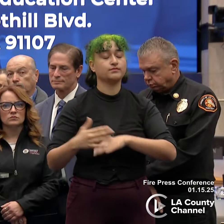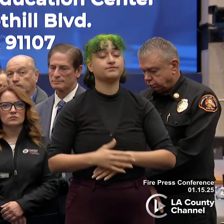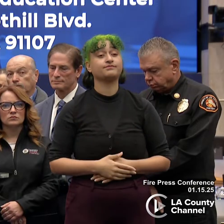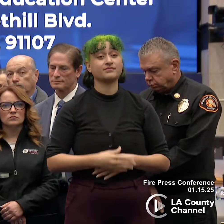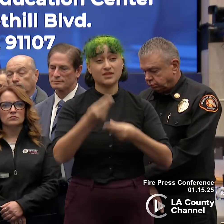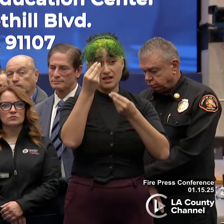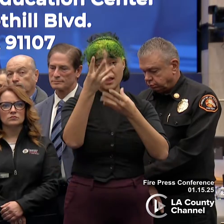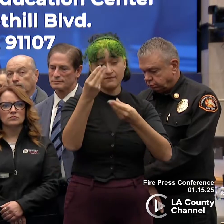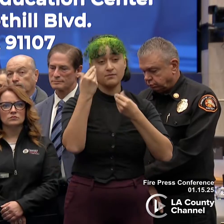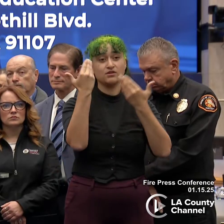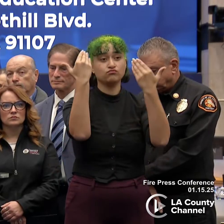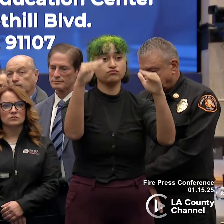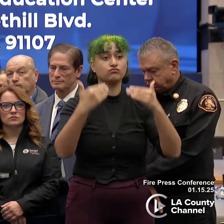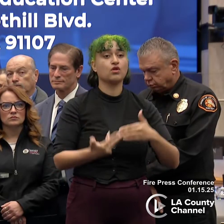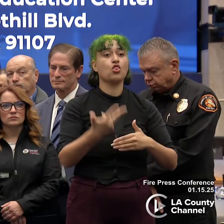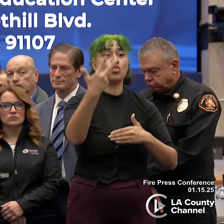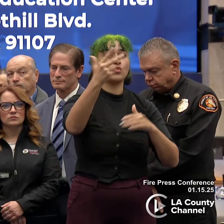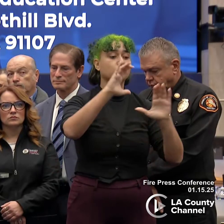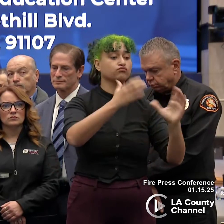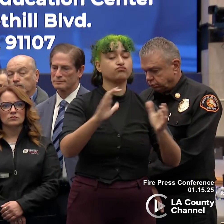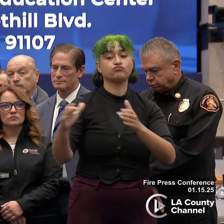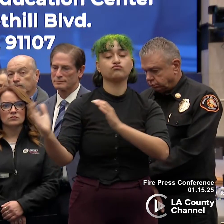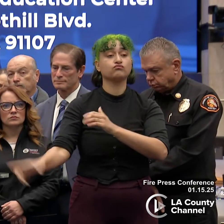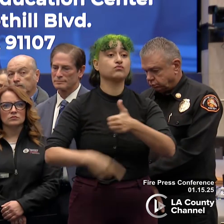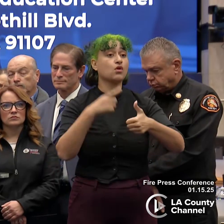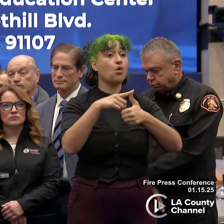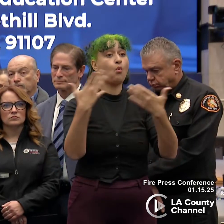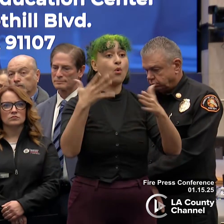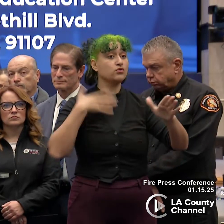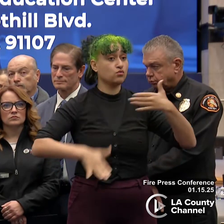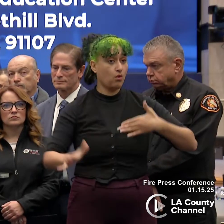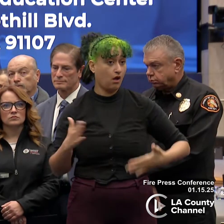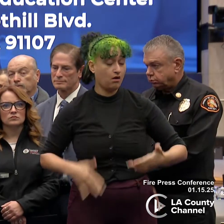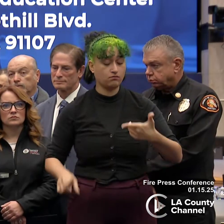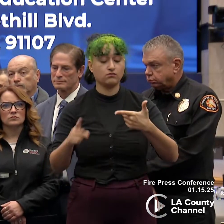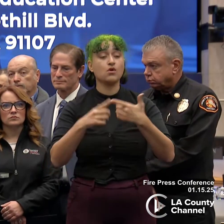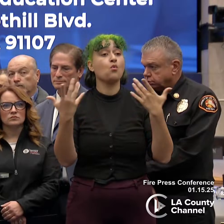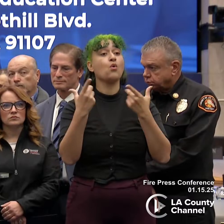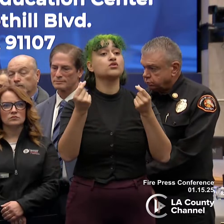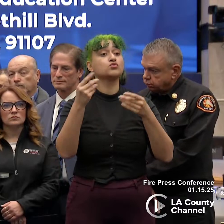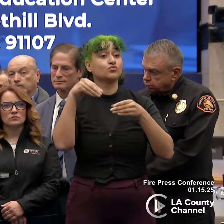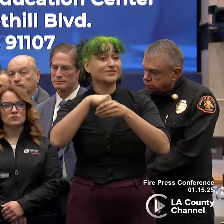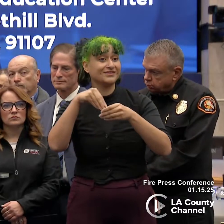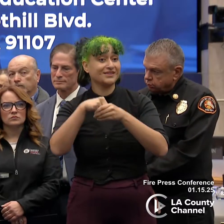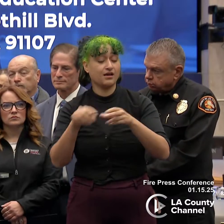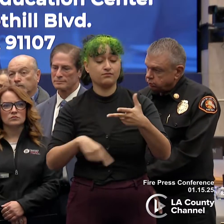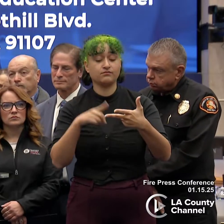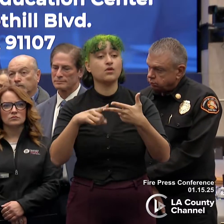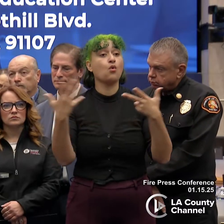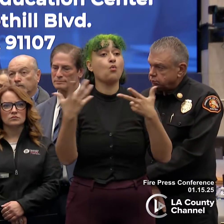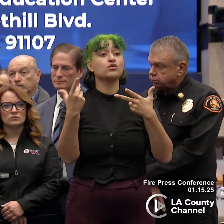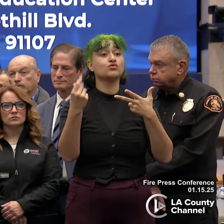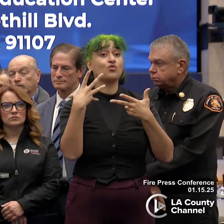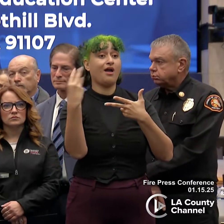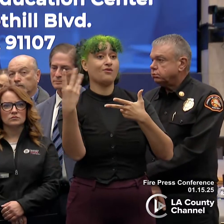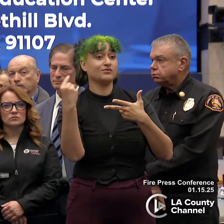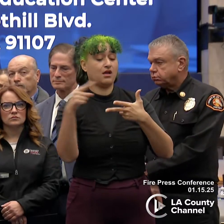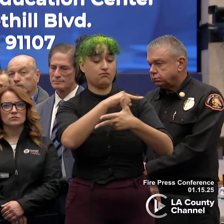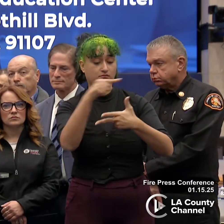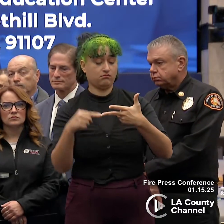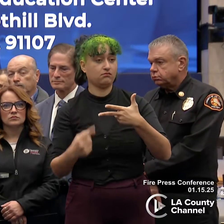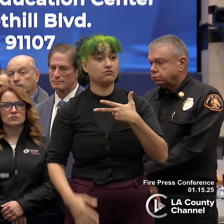The information is broken up into 3 categories: what to wear, what to do inside, and what to do